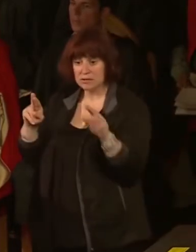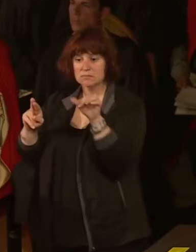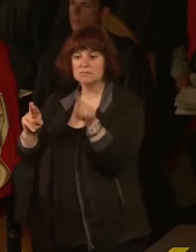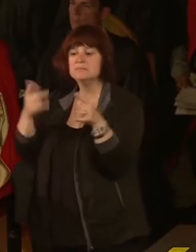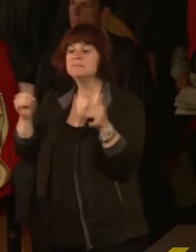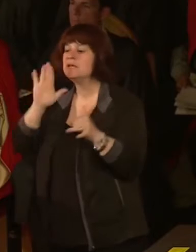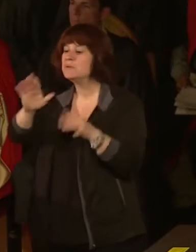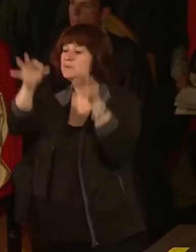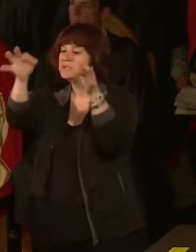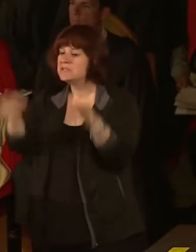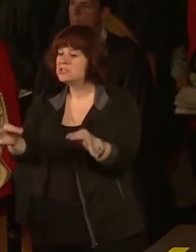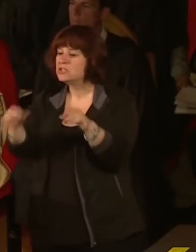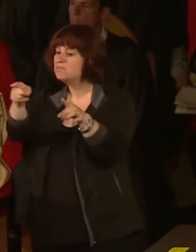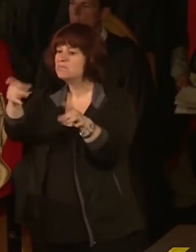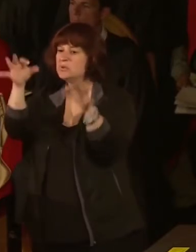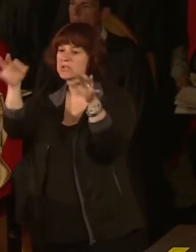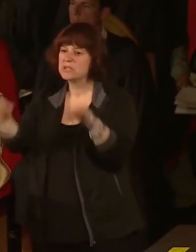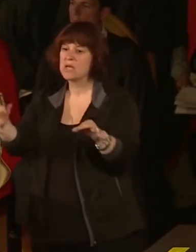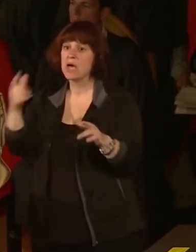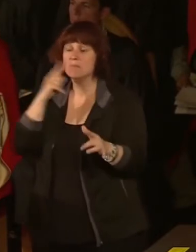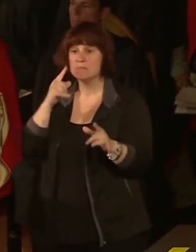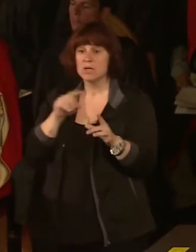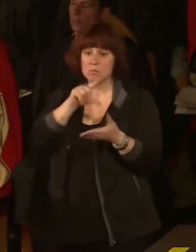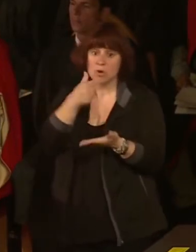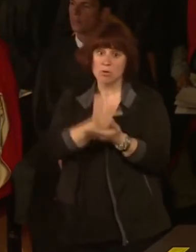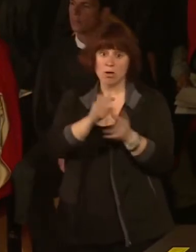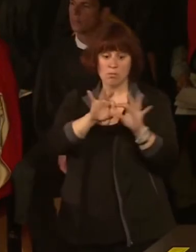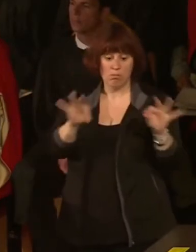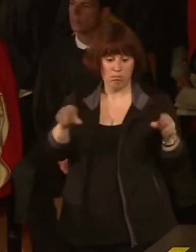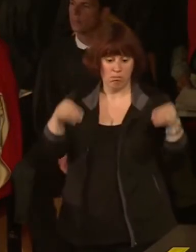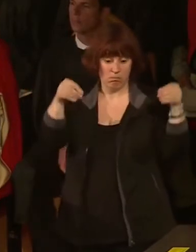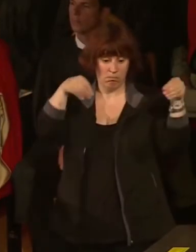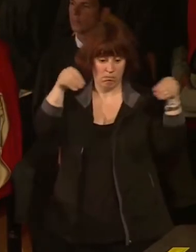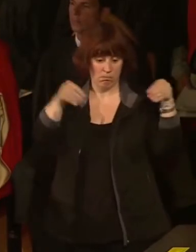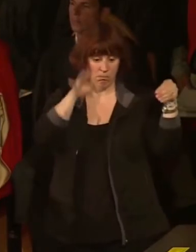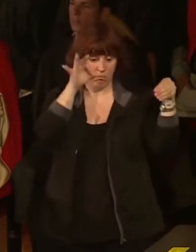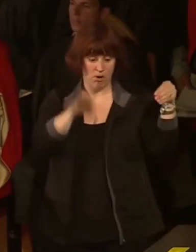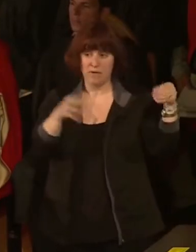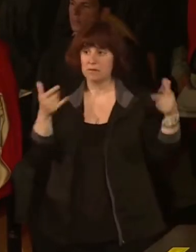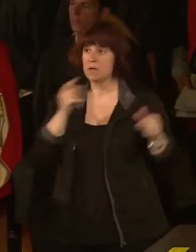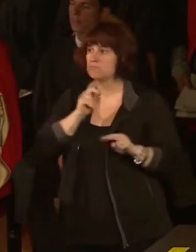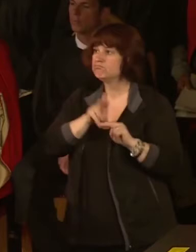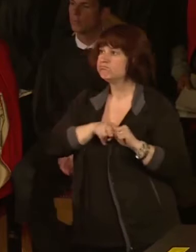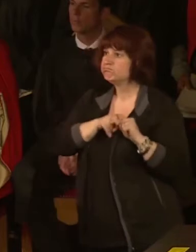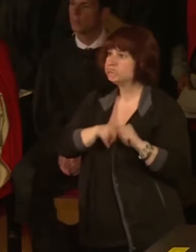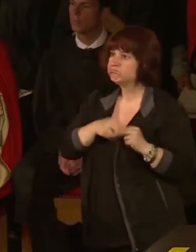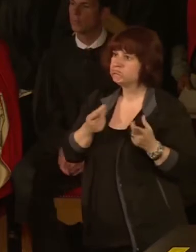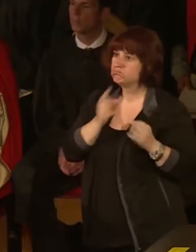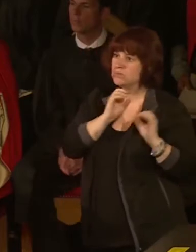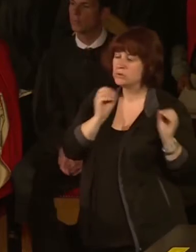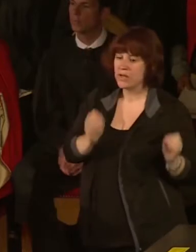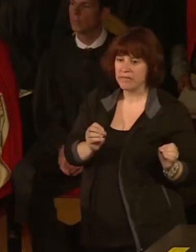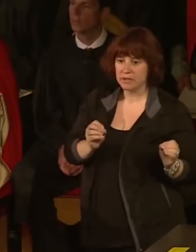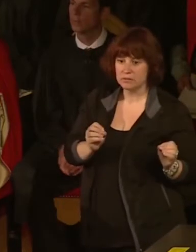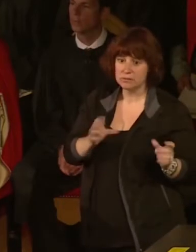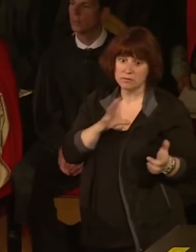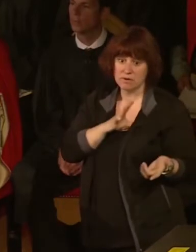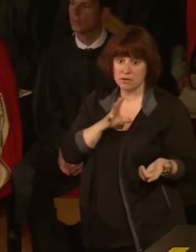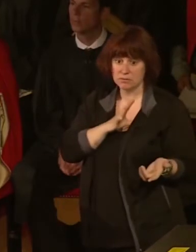a slip at the bottom of Gordon Street and sip gin on the quarterdeck and watch the sun rise over Rockwood and set over the Church of Our